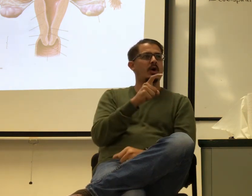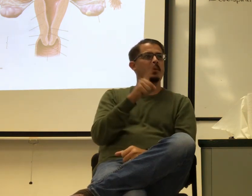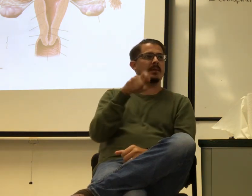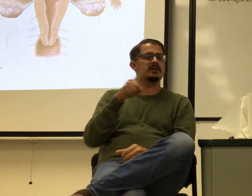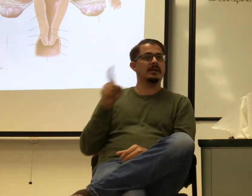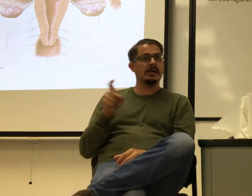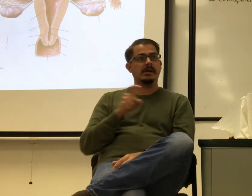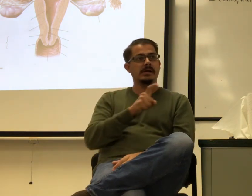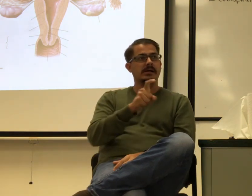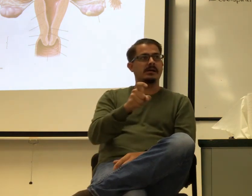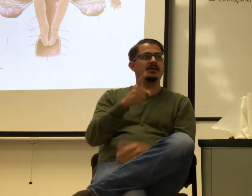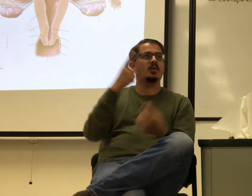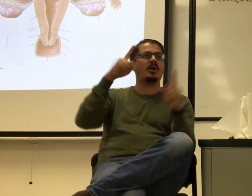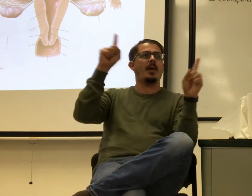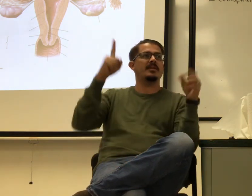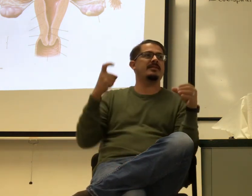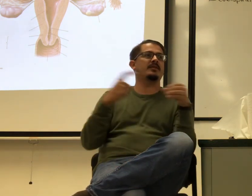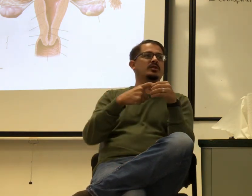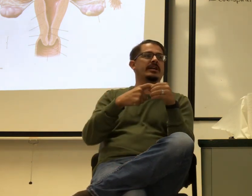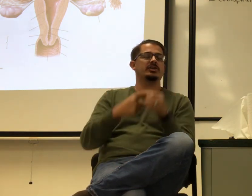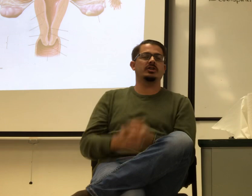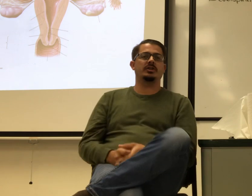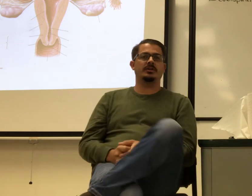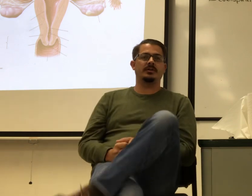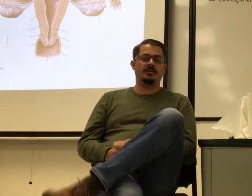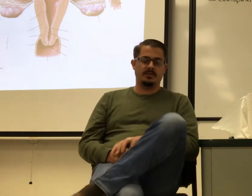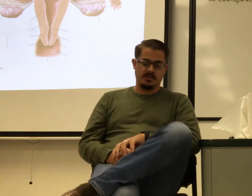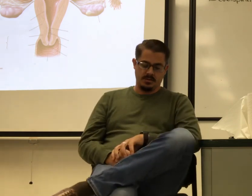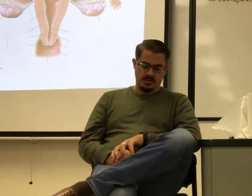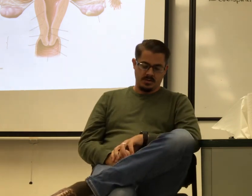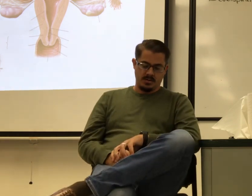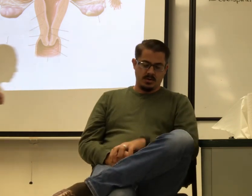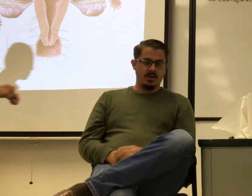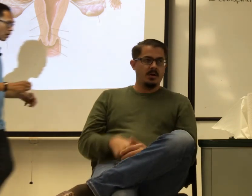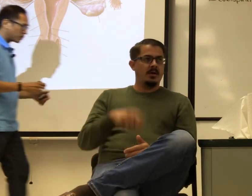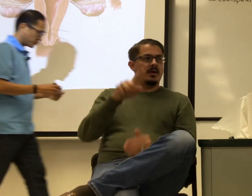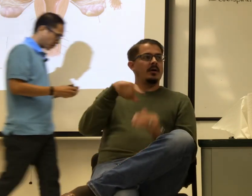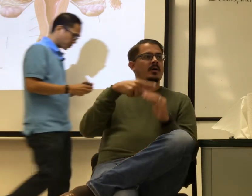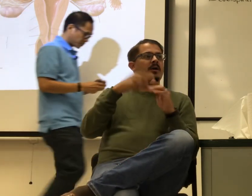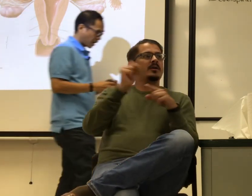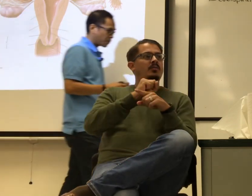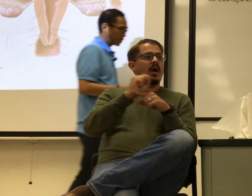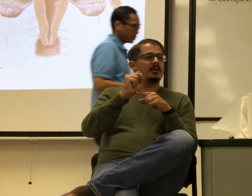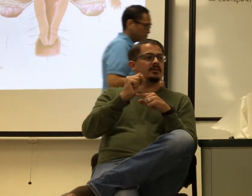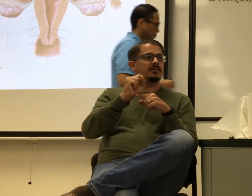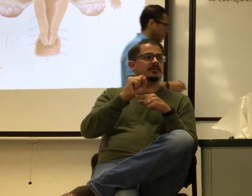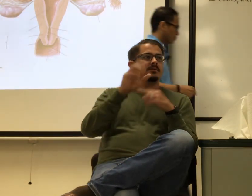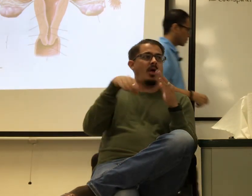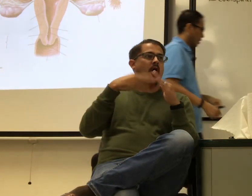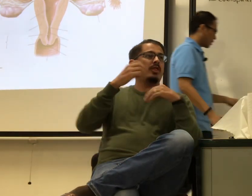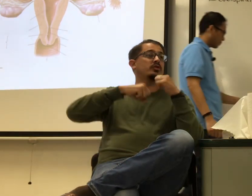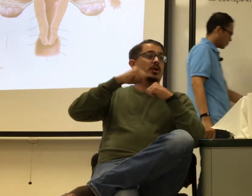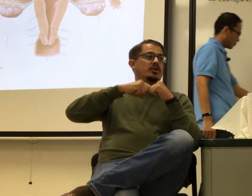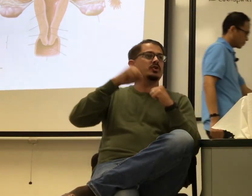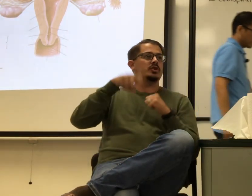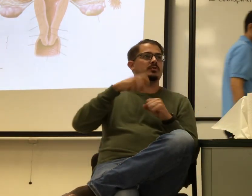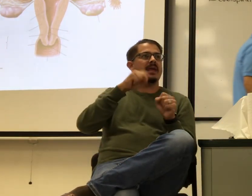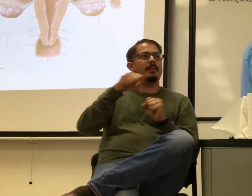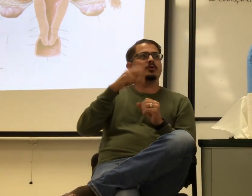to accomplish fertilization. And so, when you practice, here's all the structures I think you should be able to